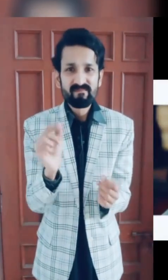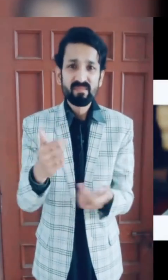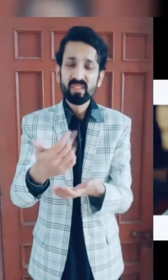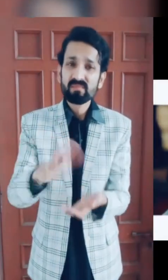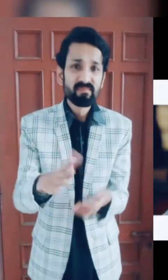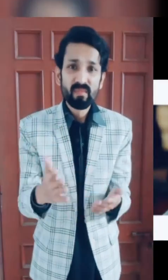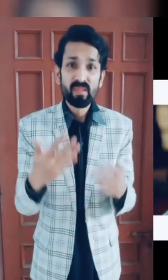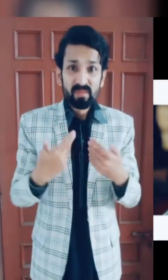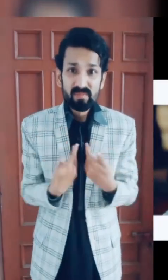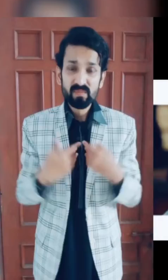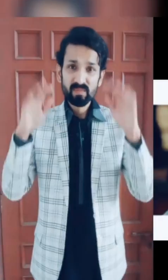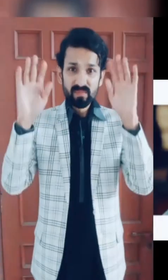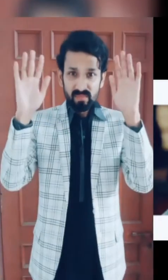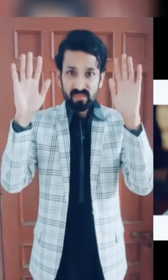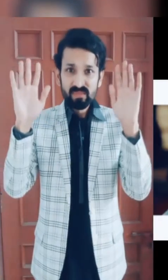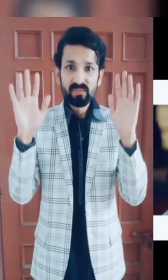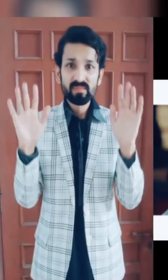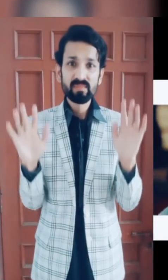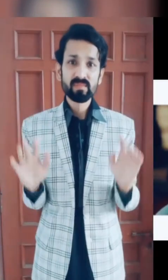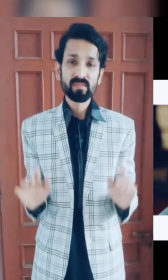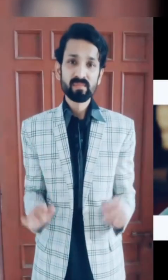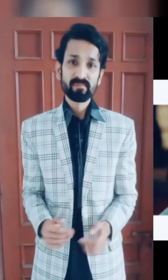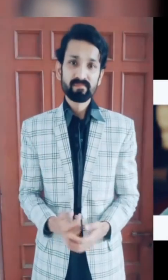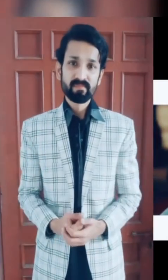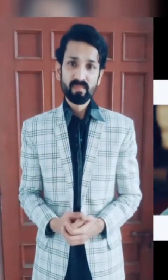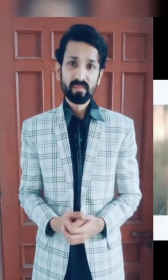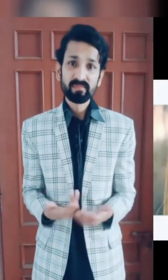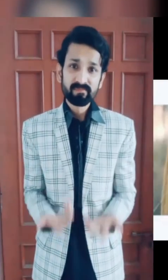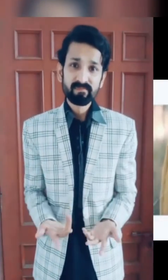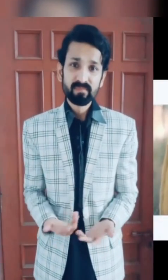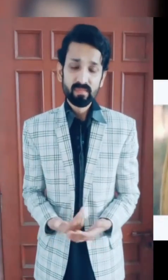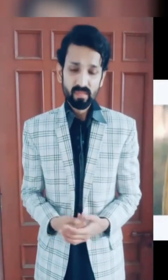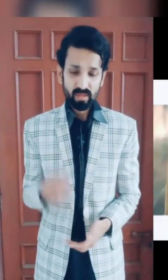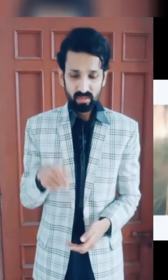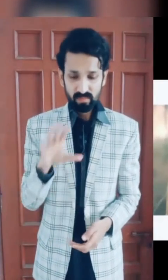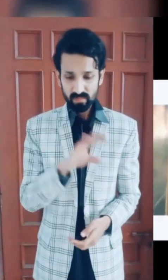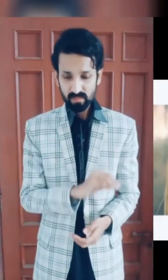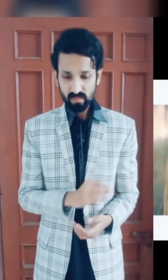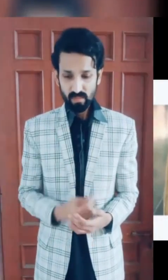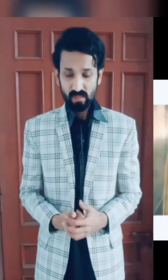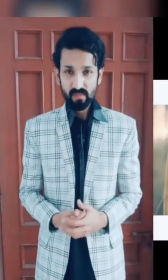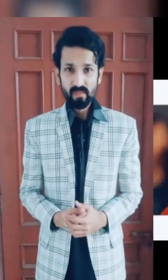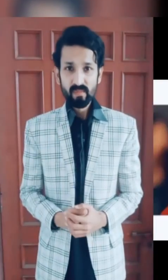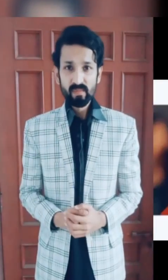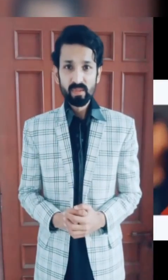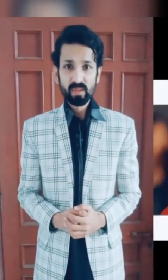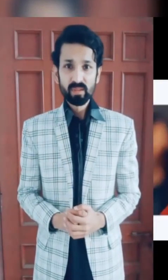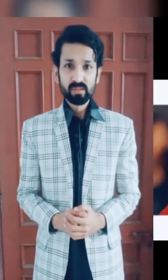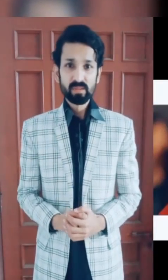Then we'll have plenty of reasons to celebrate this day.